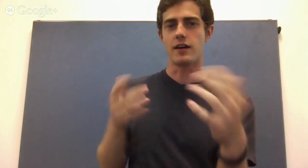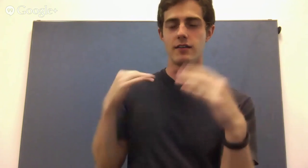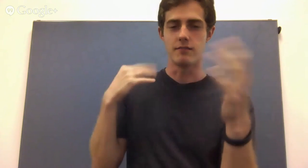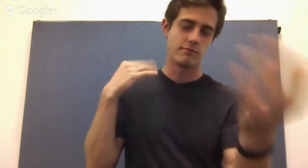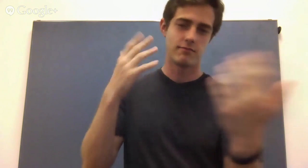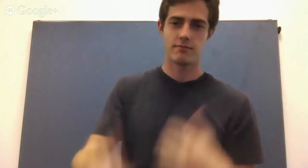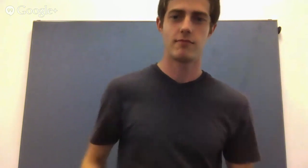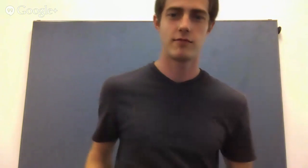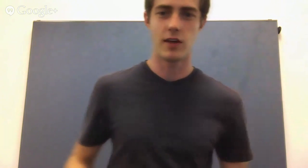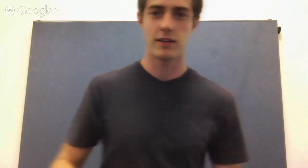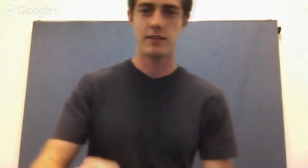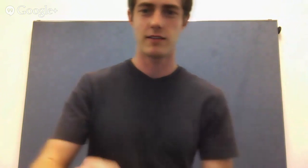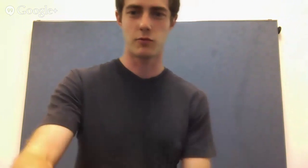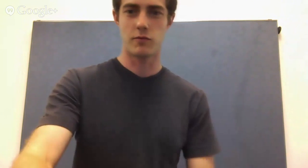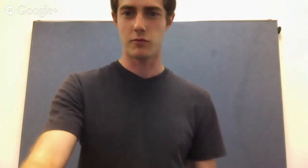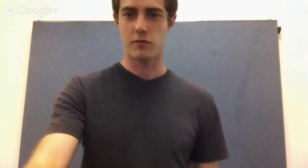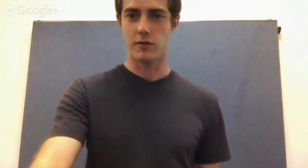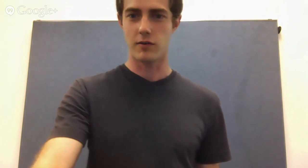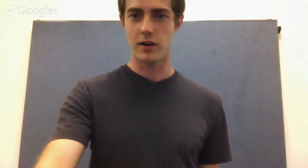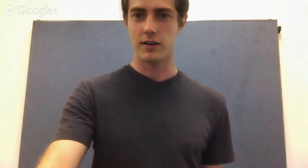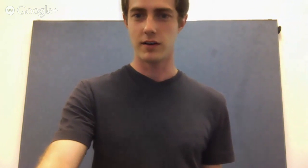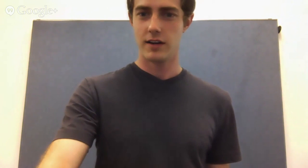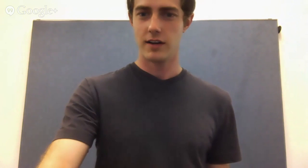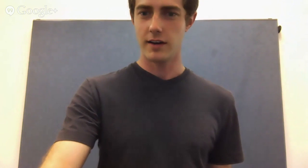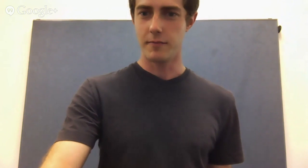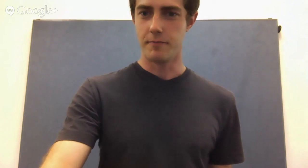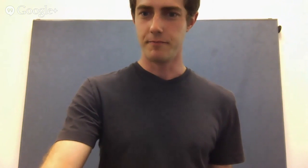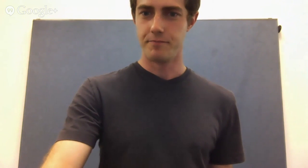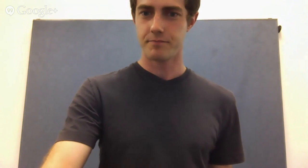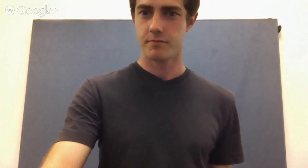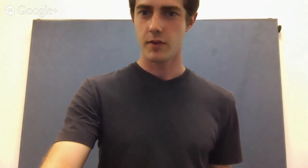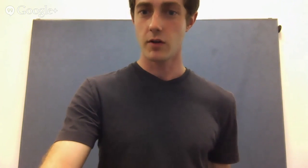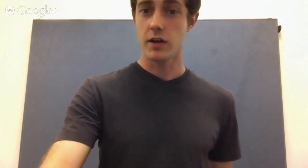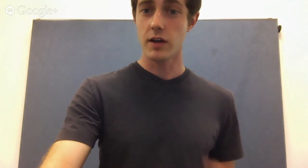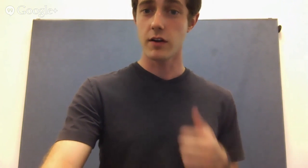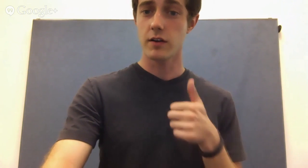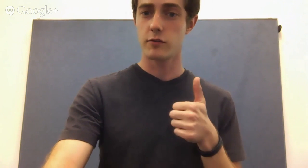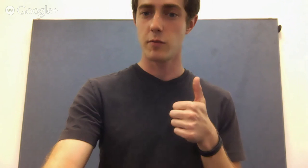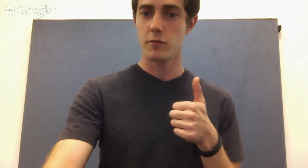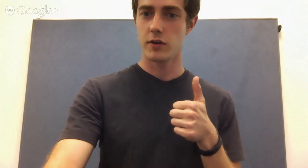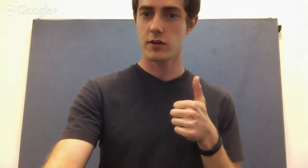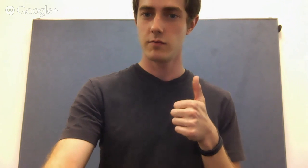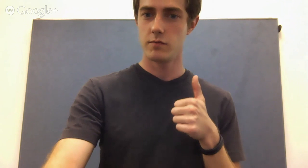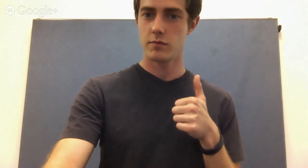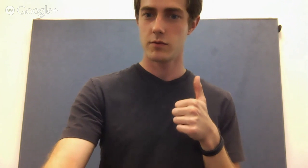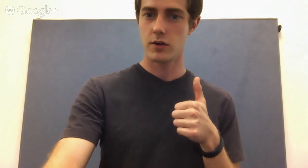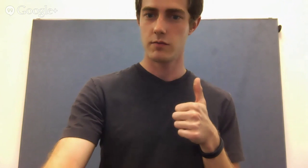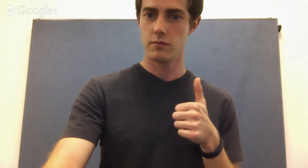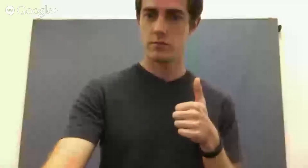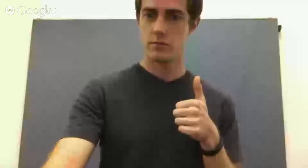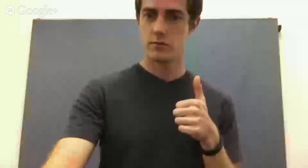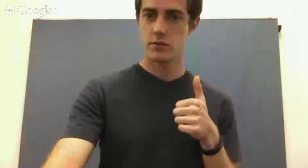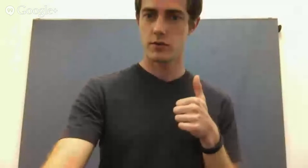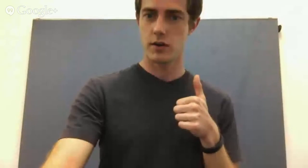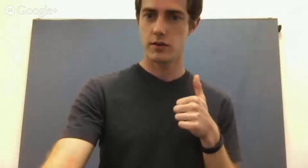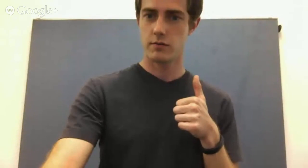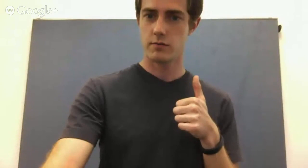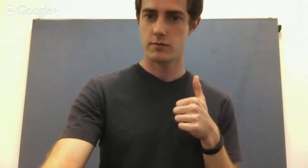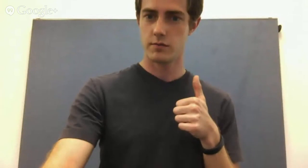and so that's what felt right. Um, okay, good. The stream is good. Good. Good.